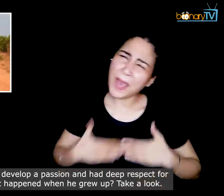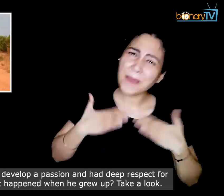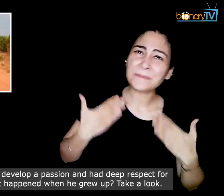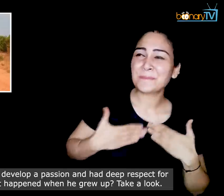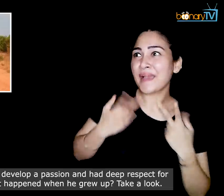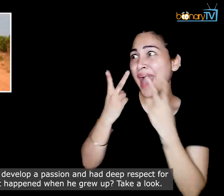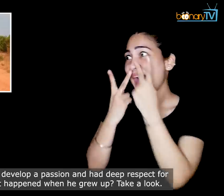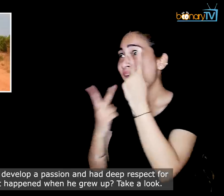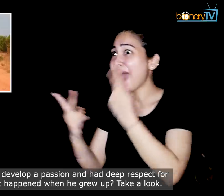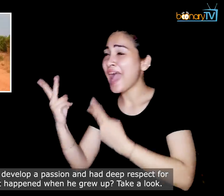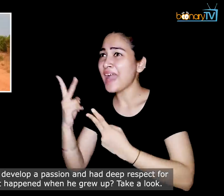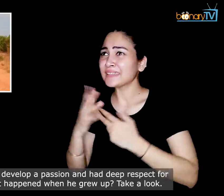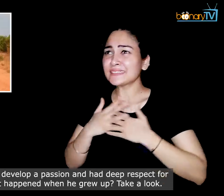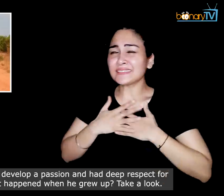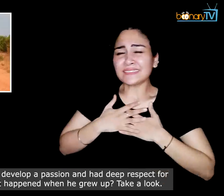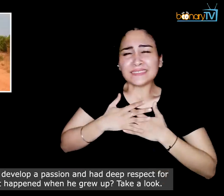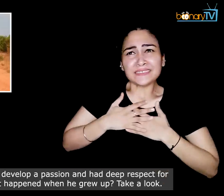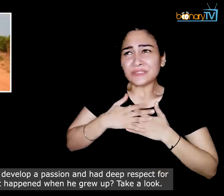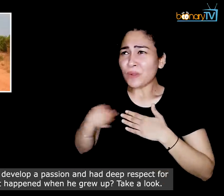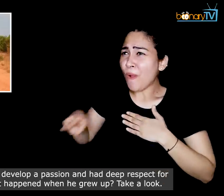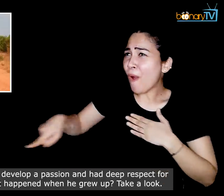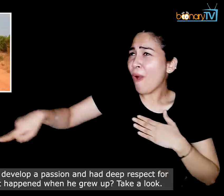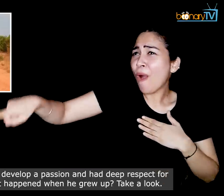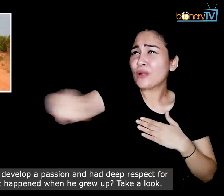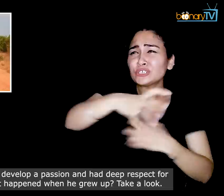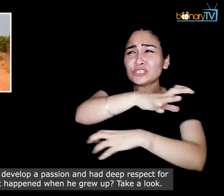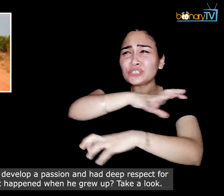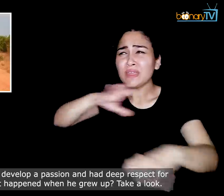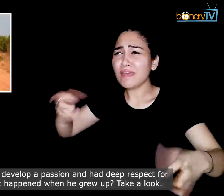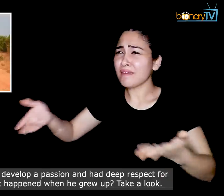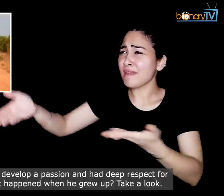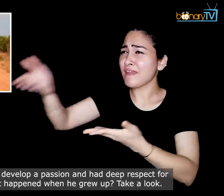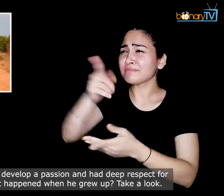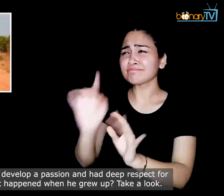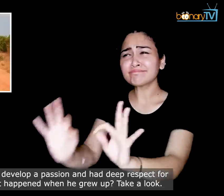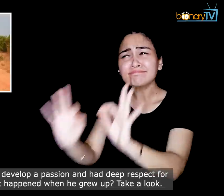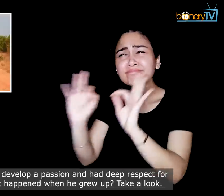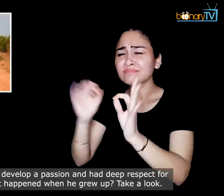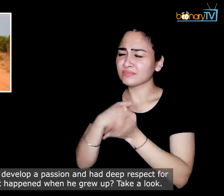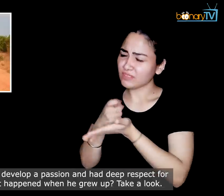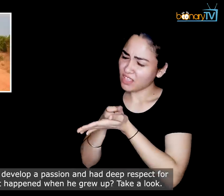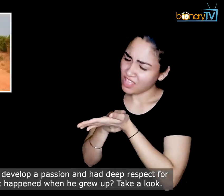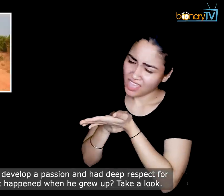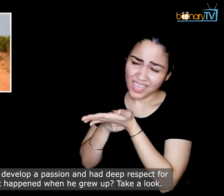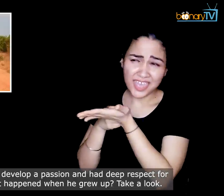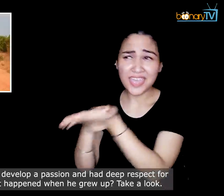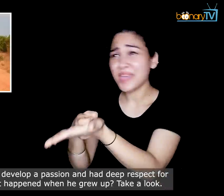passion and had deep respect for animals.